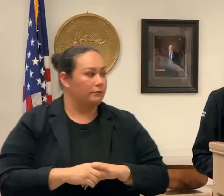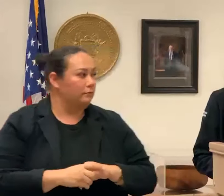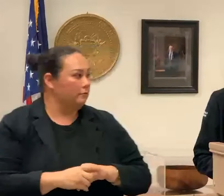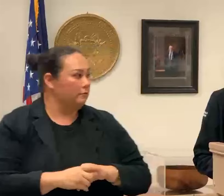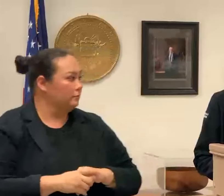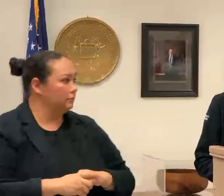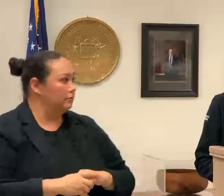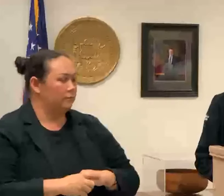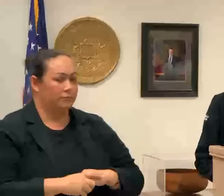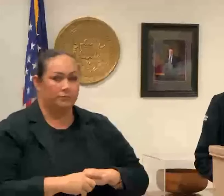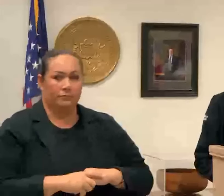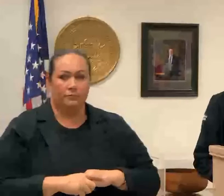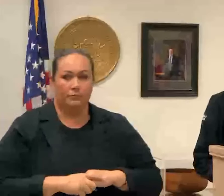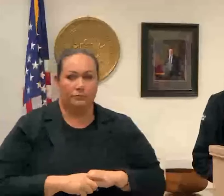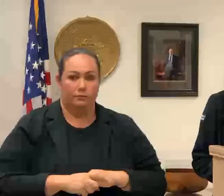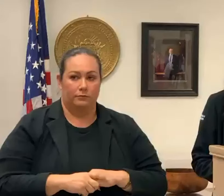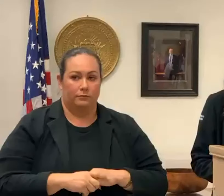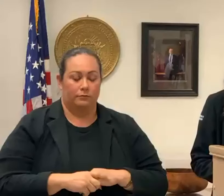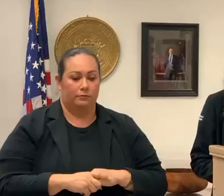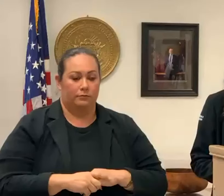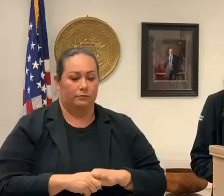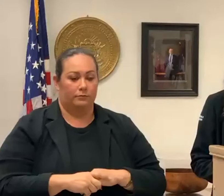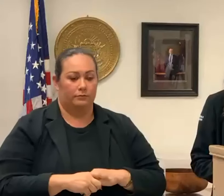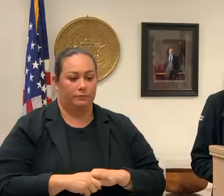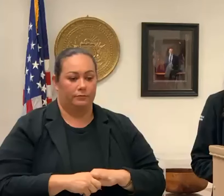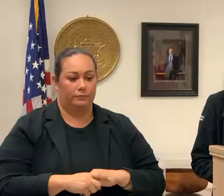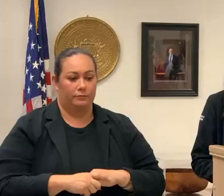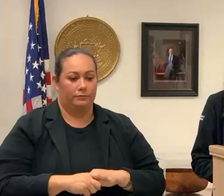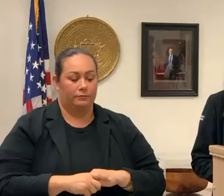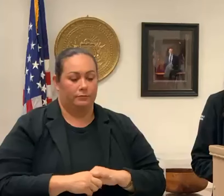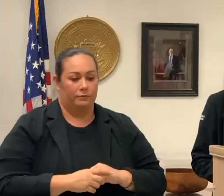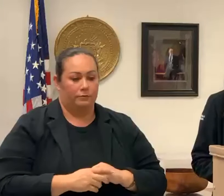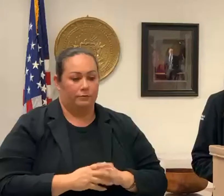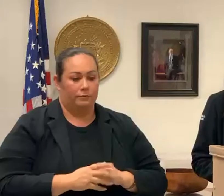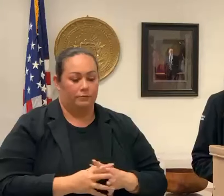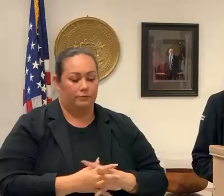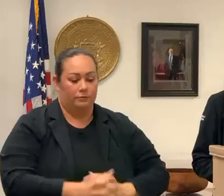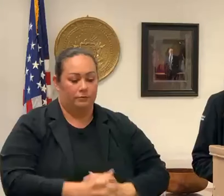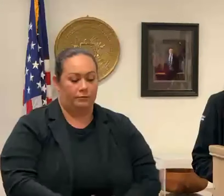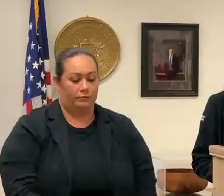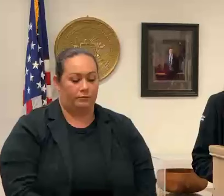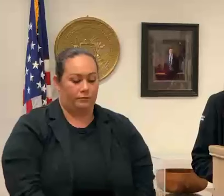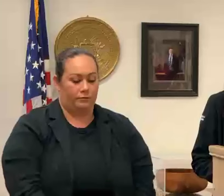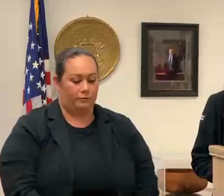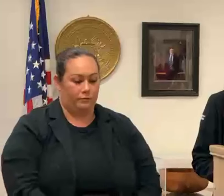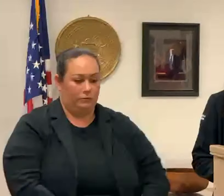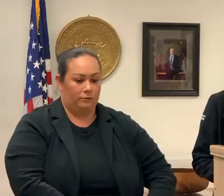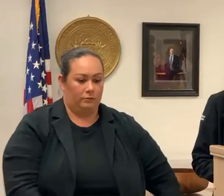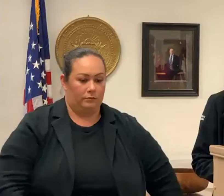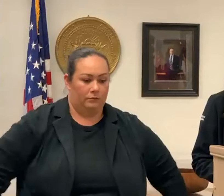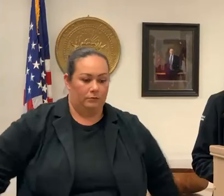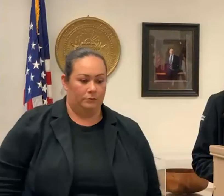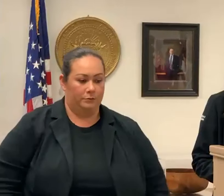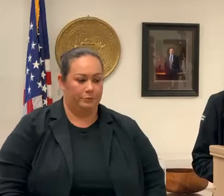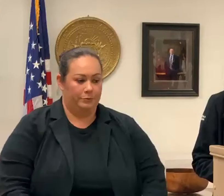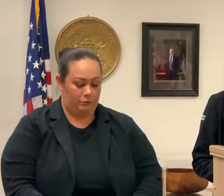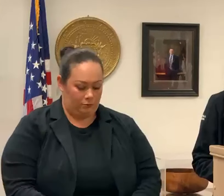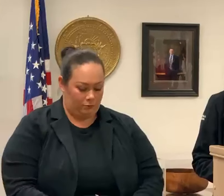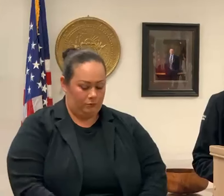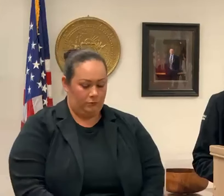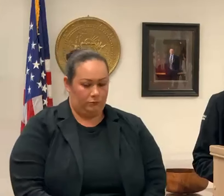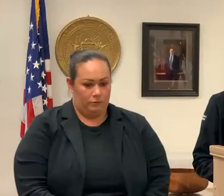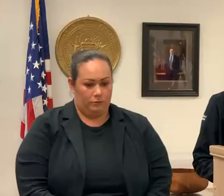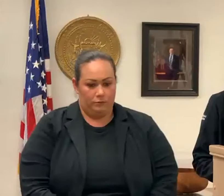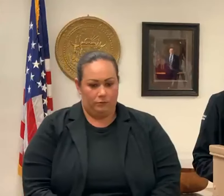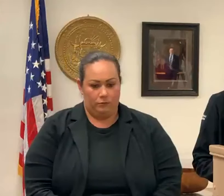him. Okay. It's about the specifics of the MEO grants that are coming for these businesses. Can you get a little more granular? How much are they?